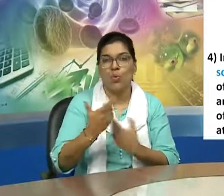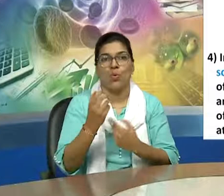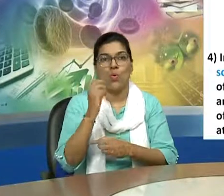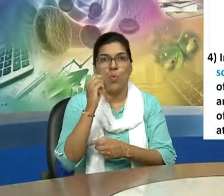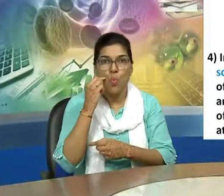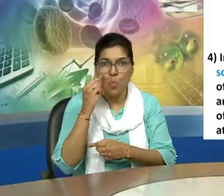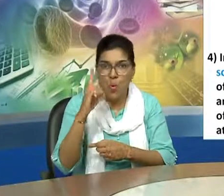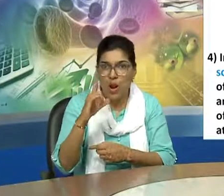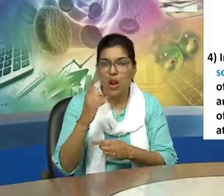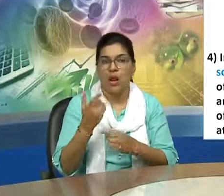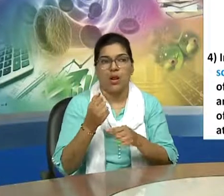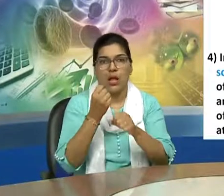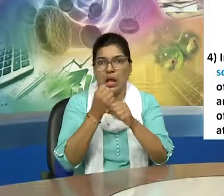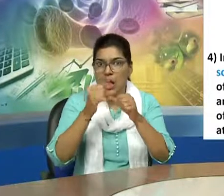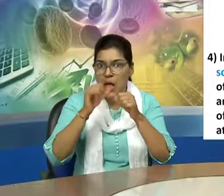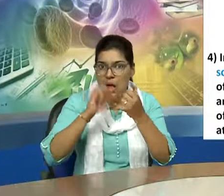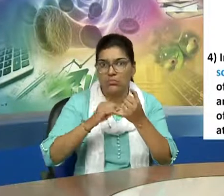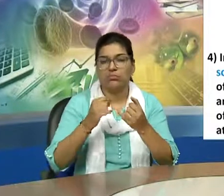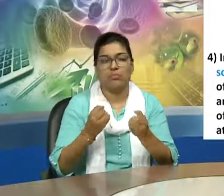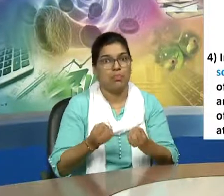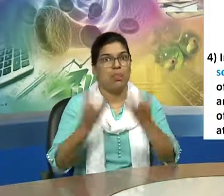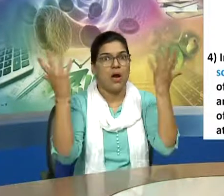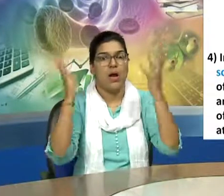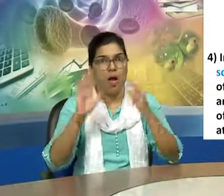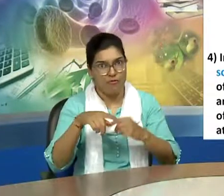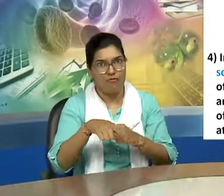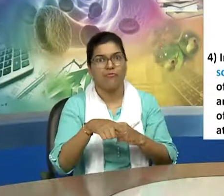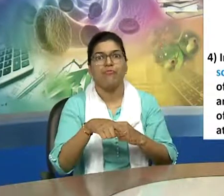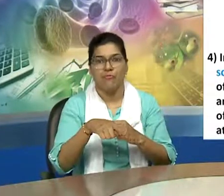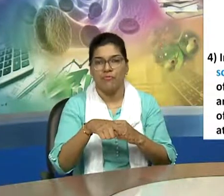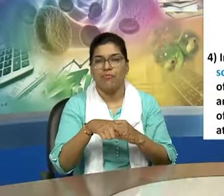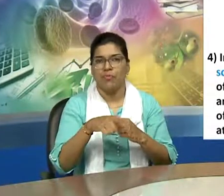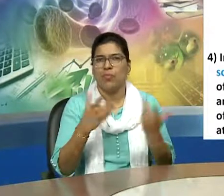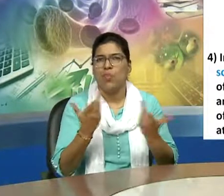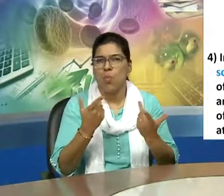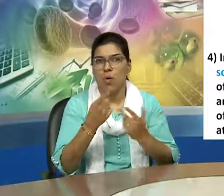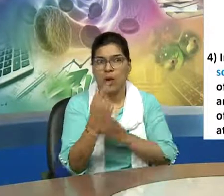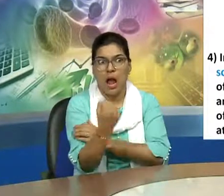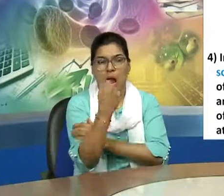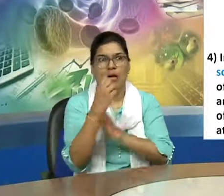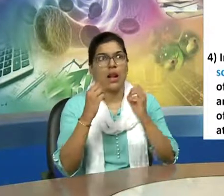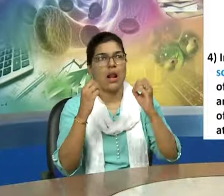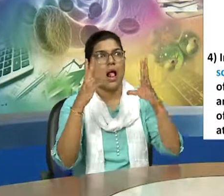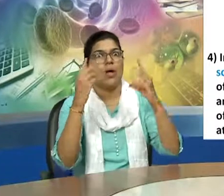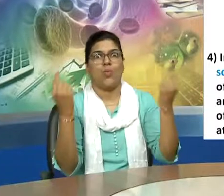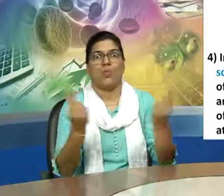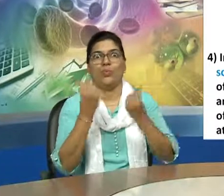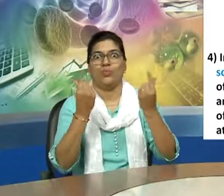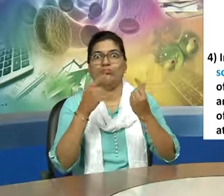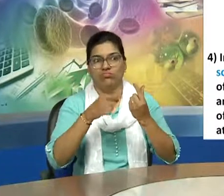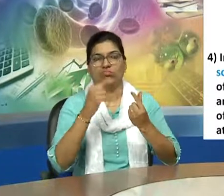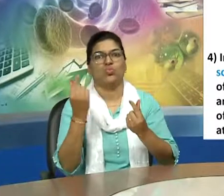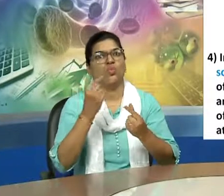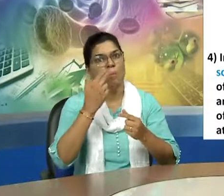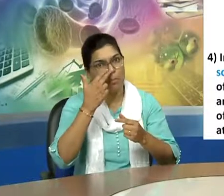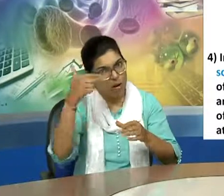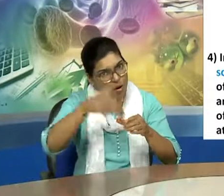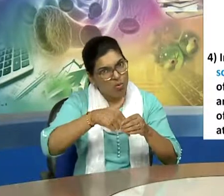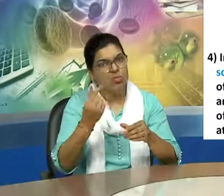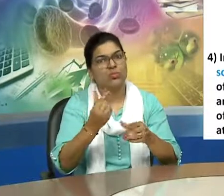that industries use up a lot of fossil fuels as a source of energy,